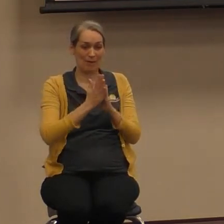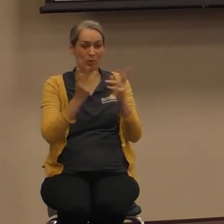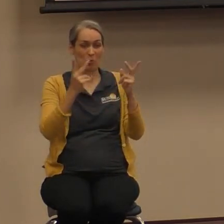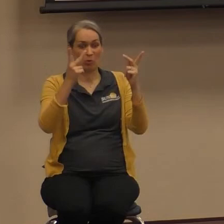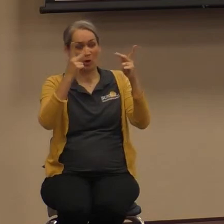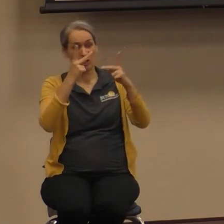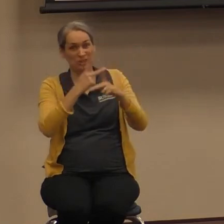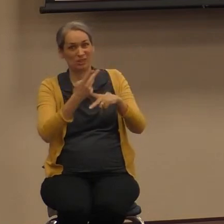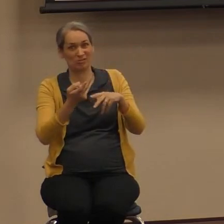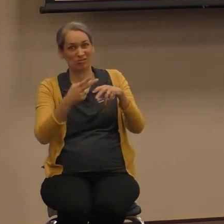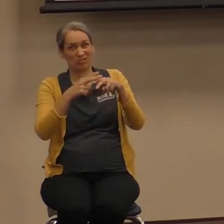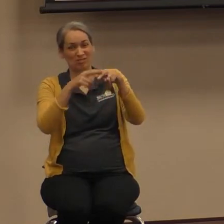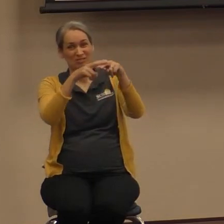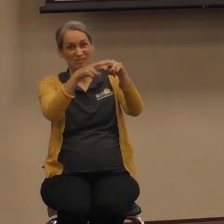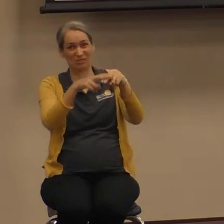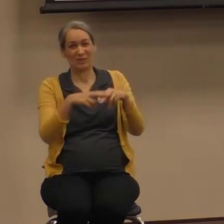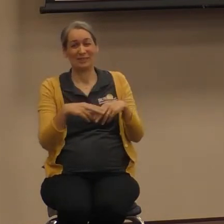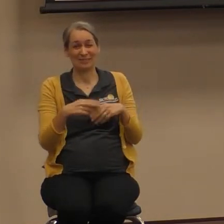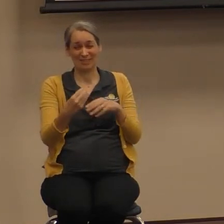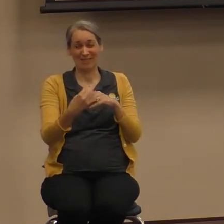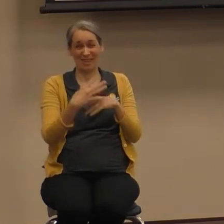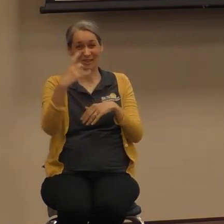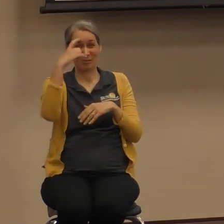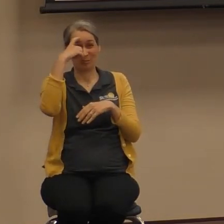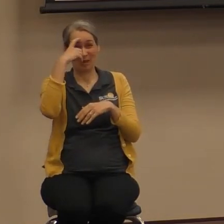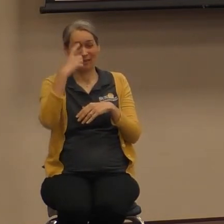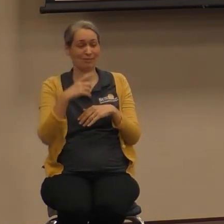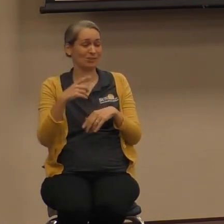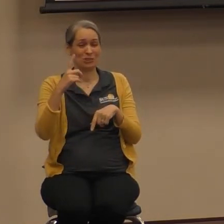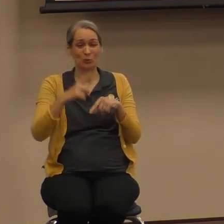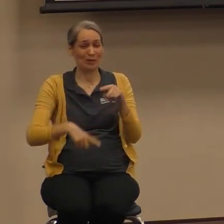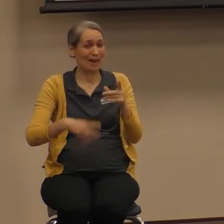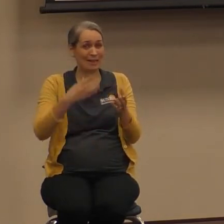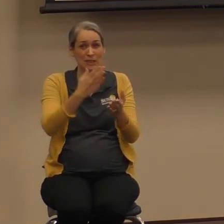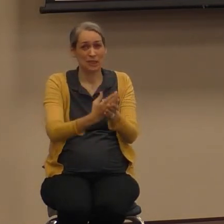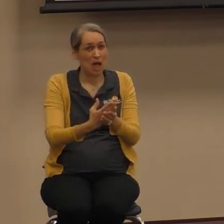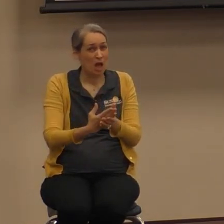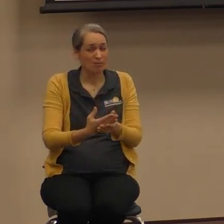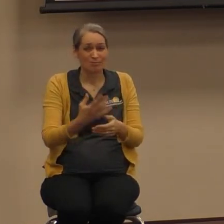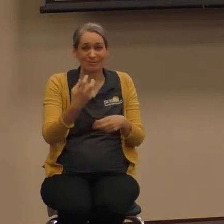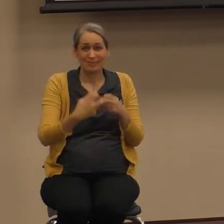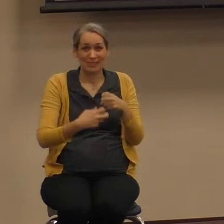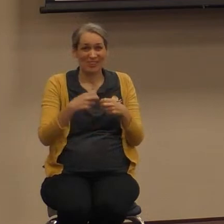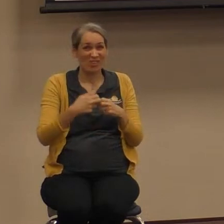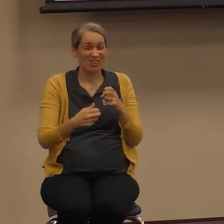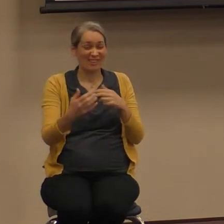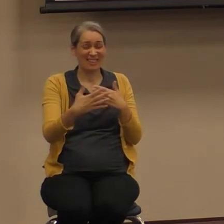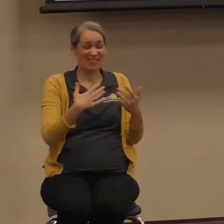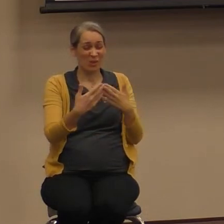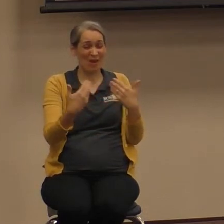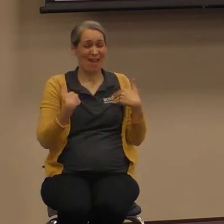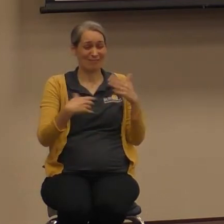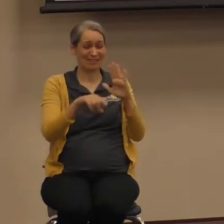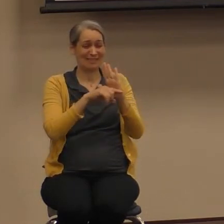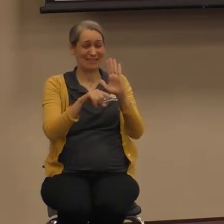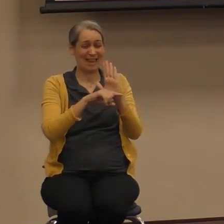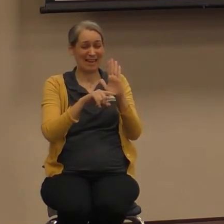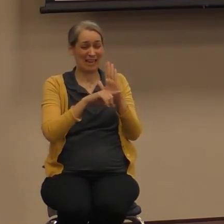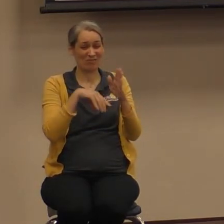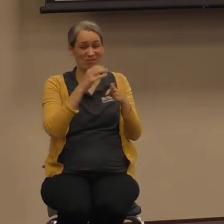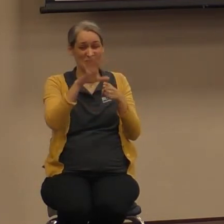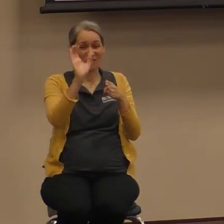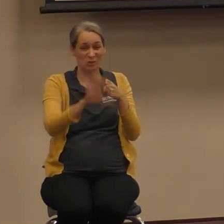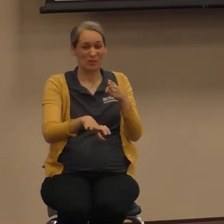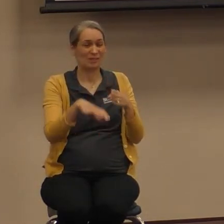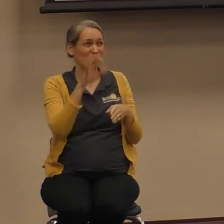tomorrow. And an inability to easily stop pornography use despite negative consequences. So those are the three markers there.